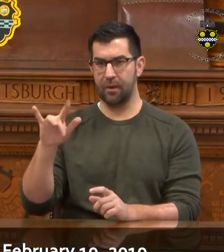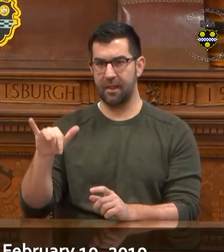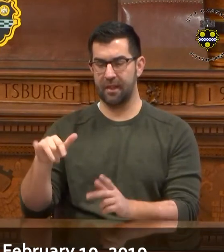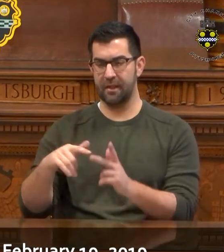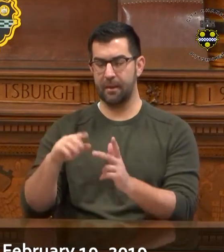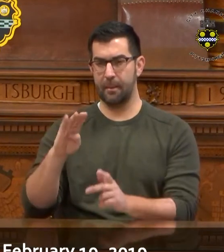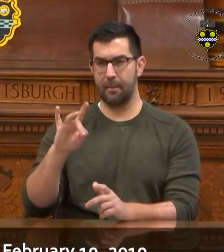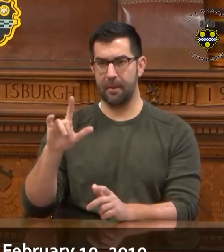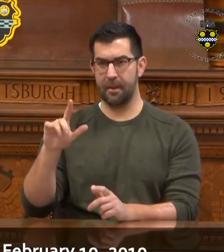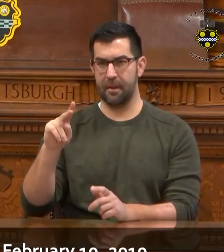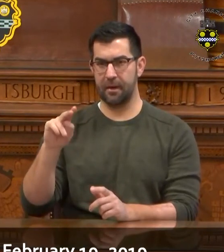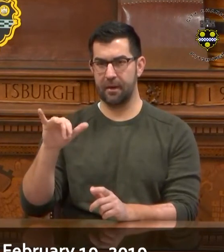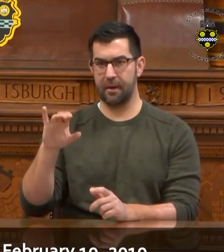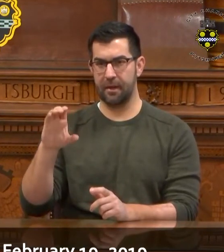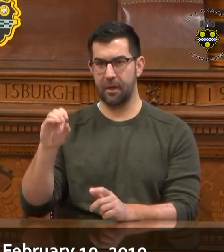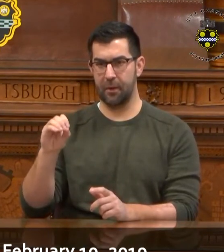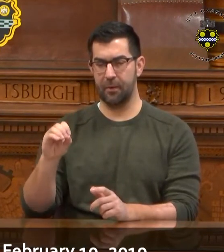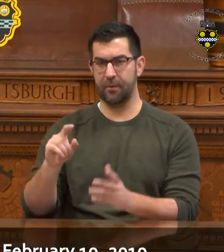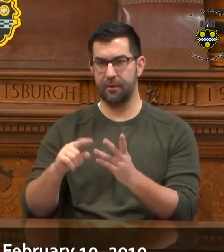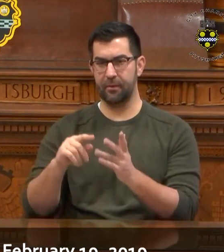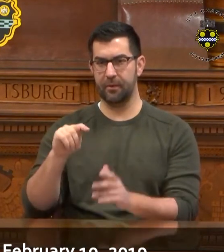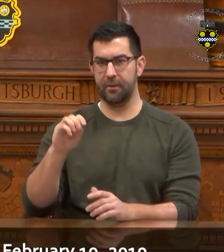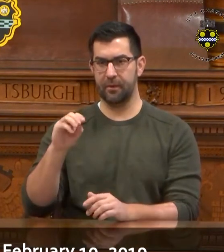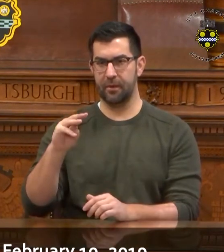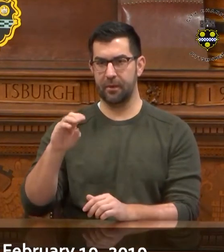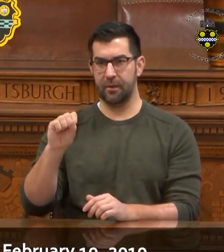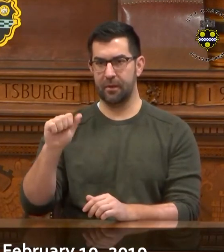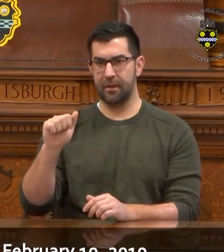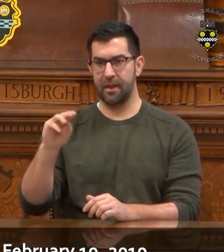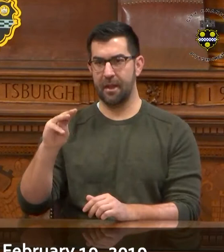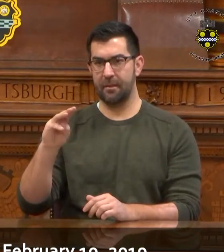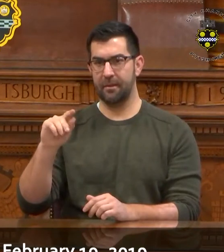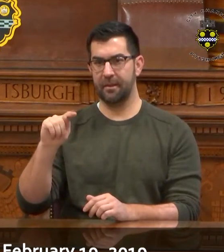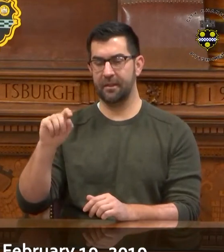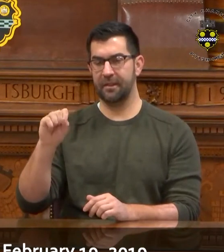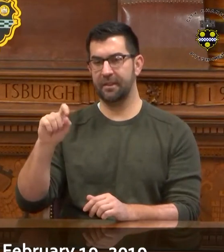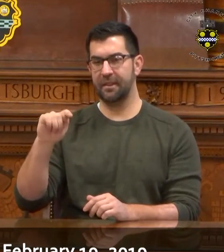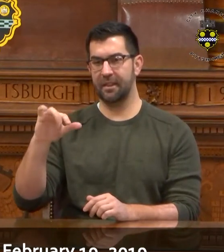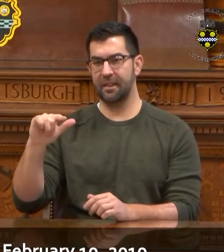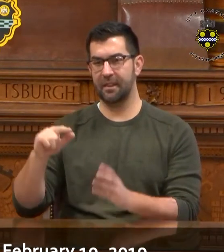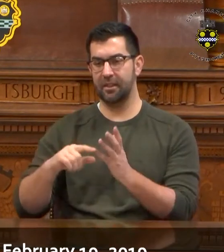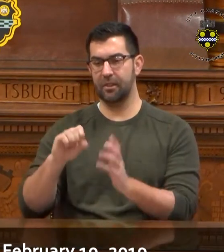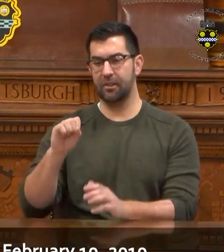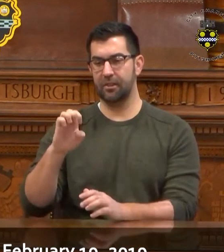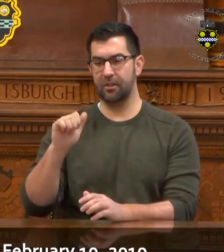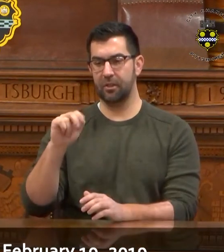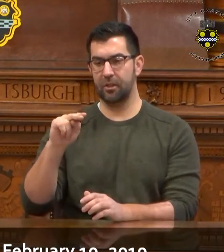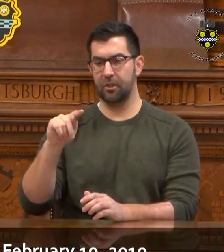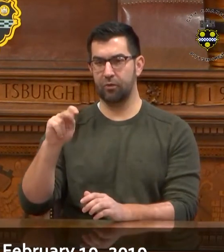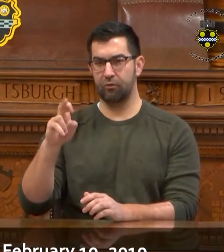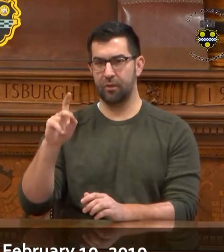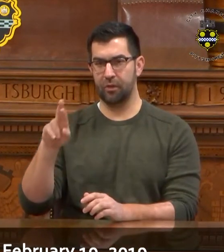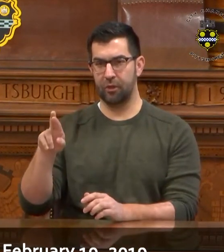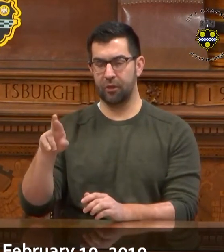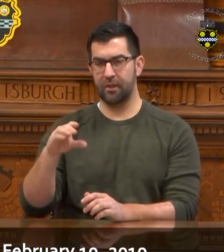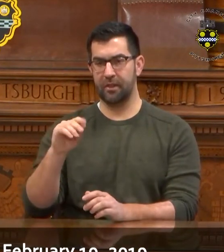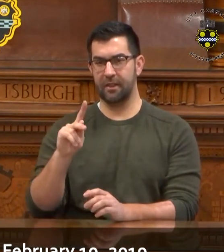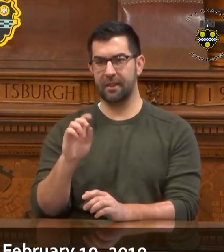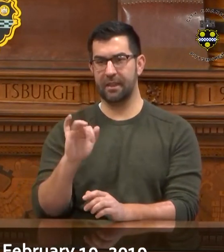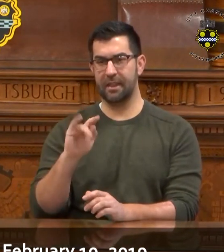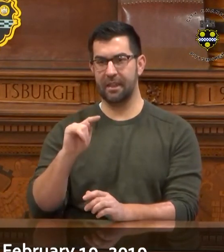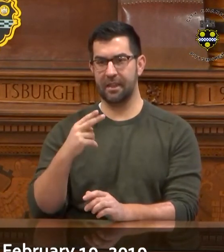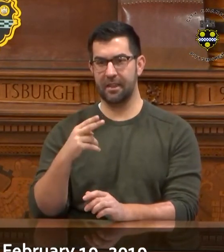Bill Meisko, Tom Samstag, Sean Trainer, and Keith